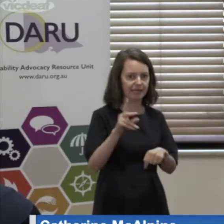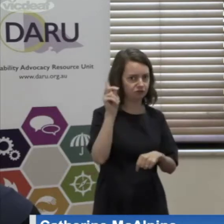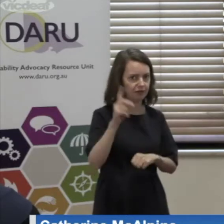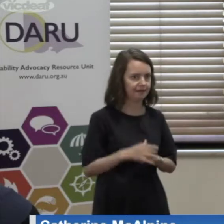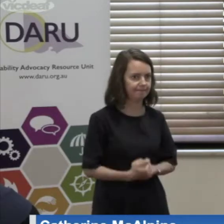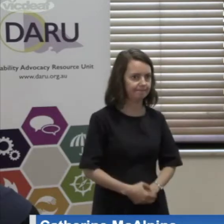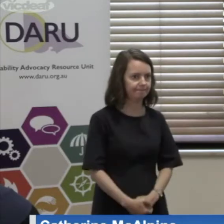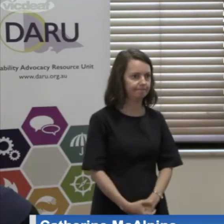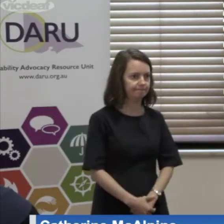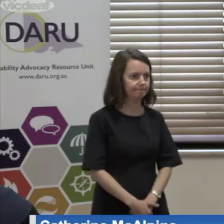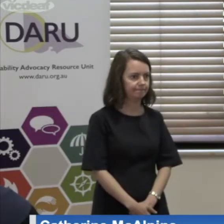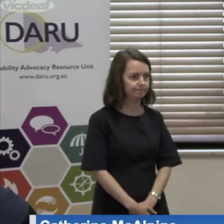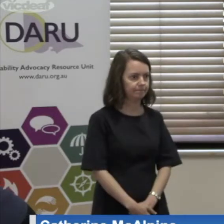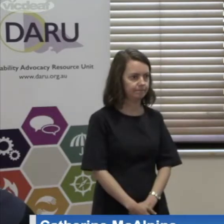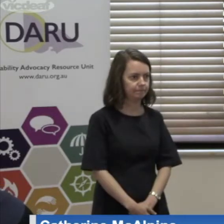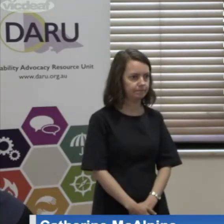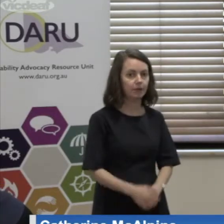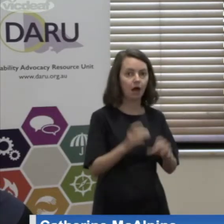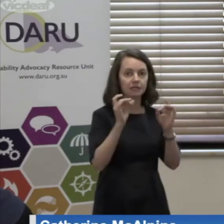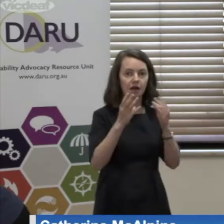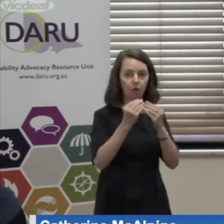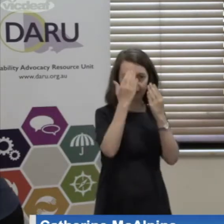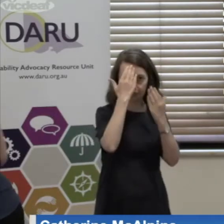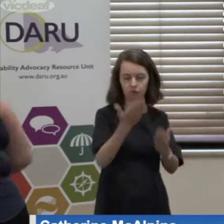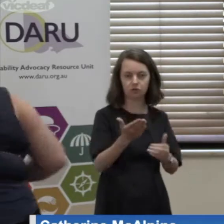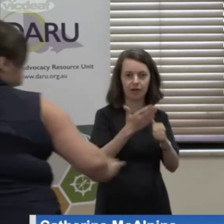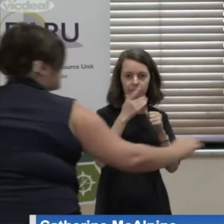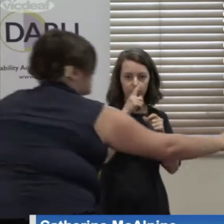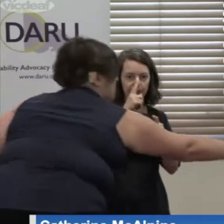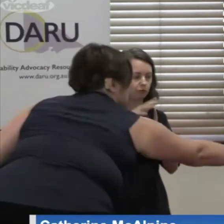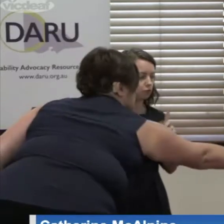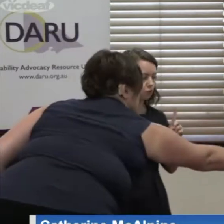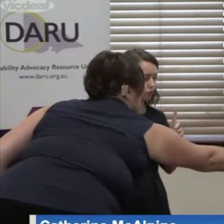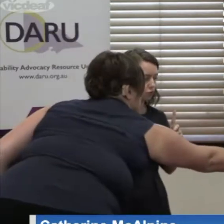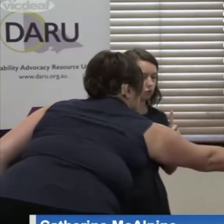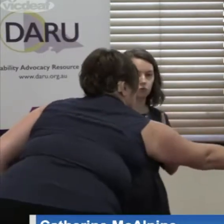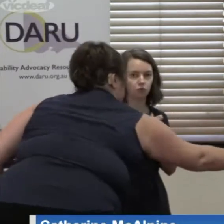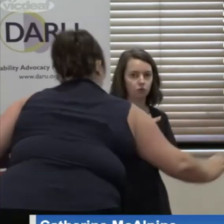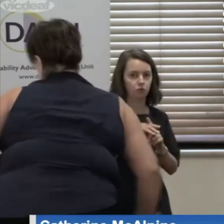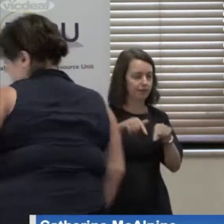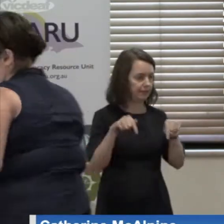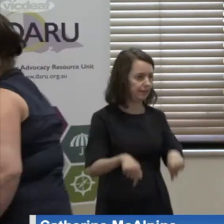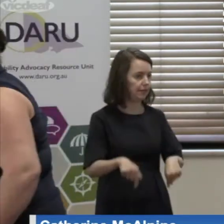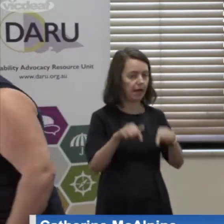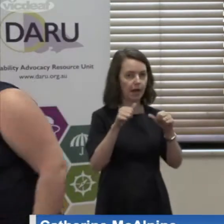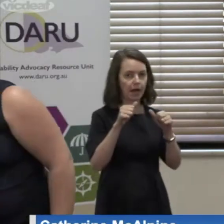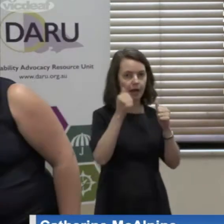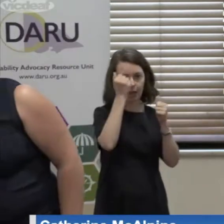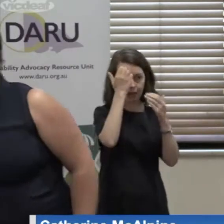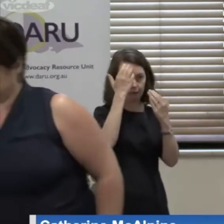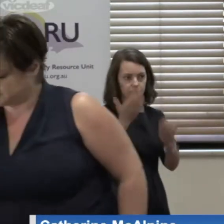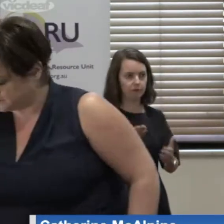today. Could I start by acknowledging the traditional owners on the land on which we meet and